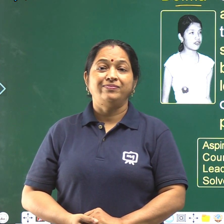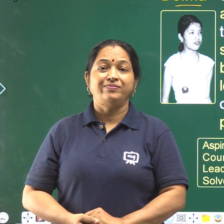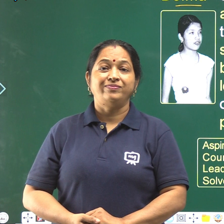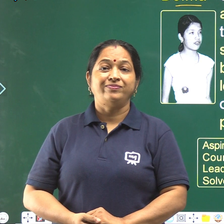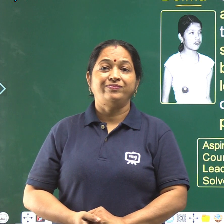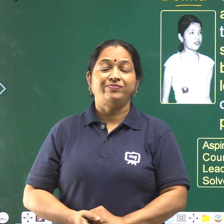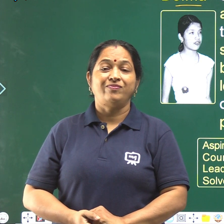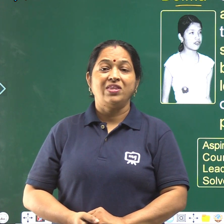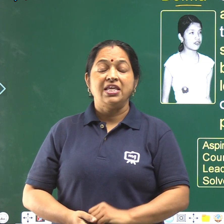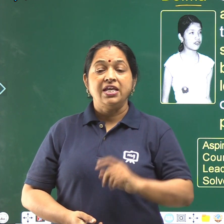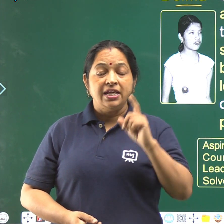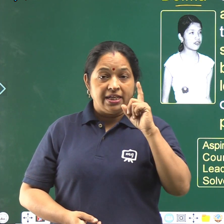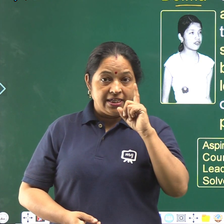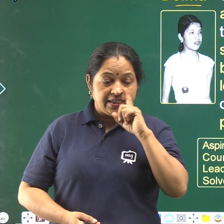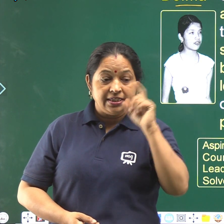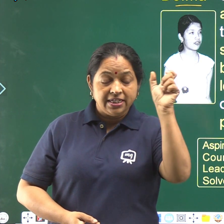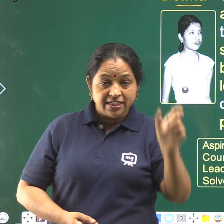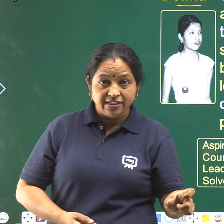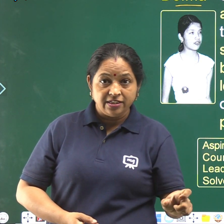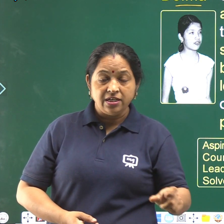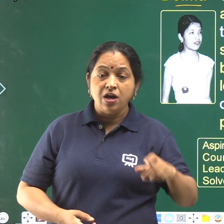She often solved